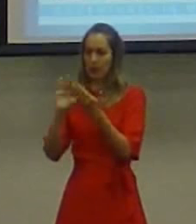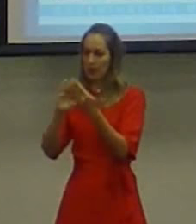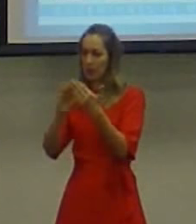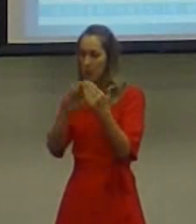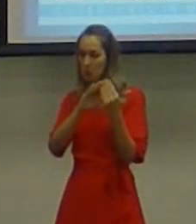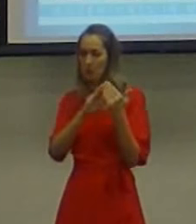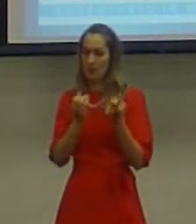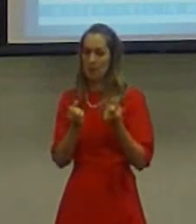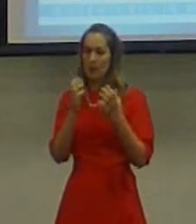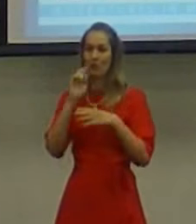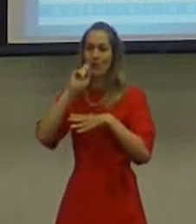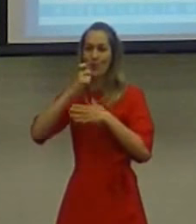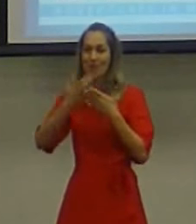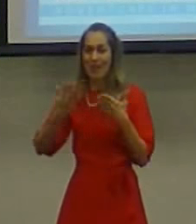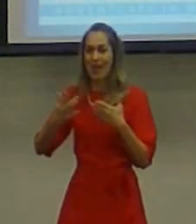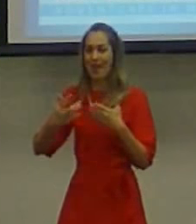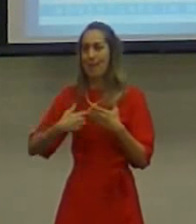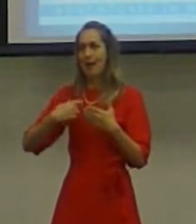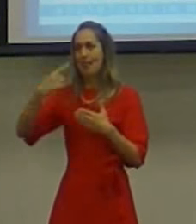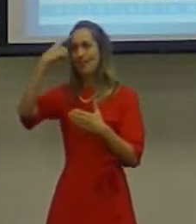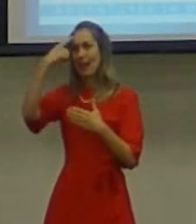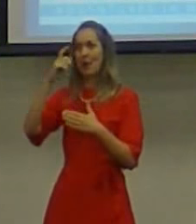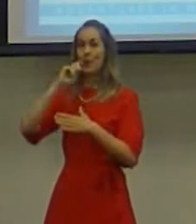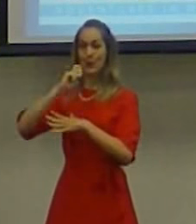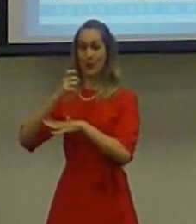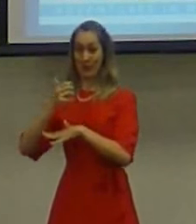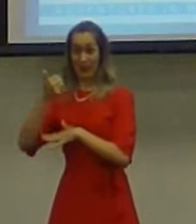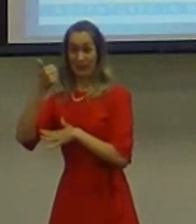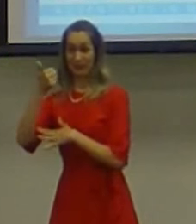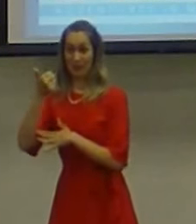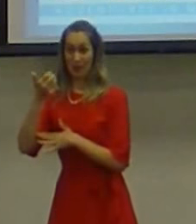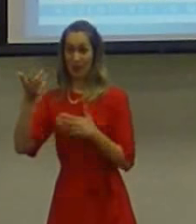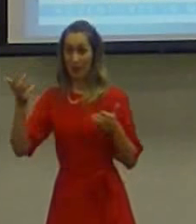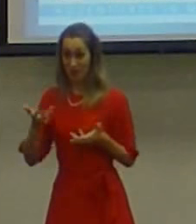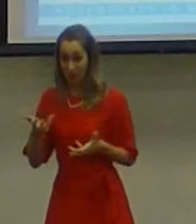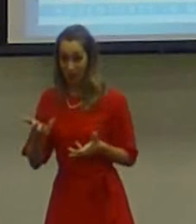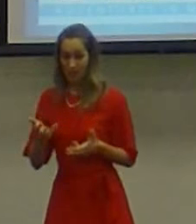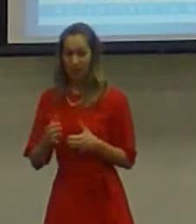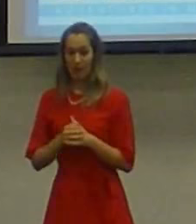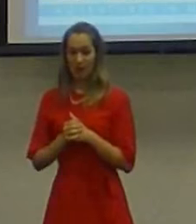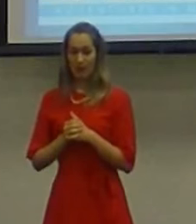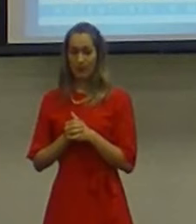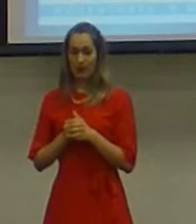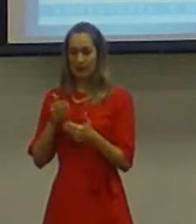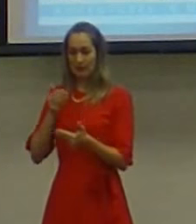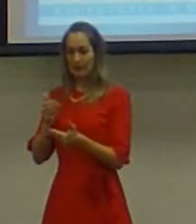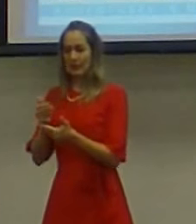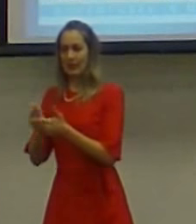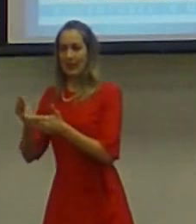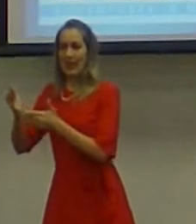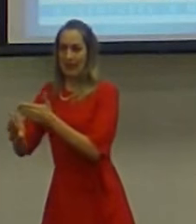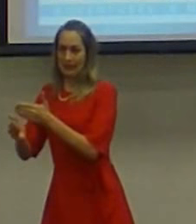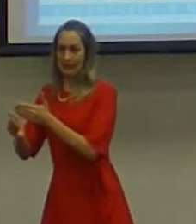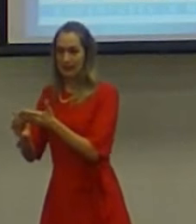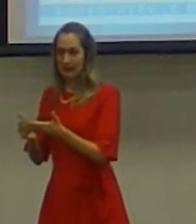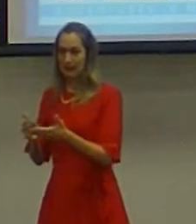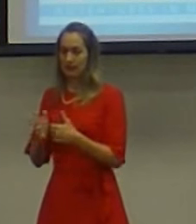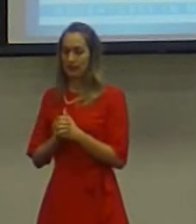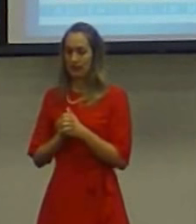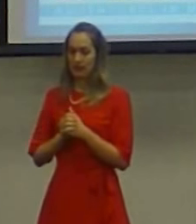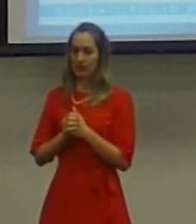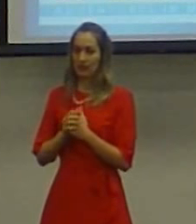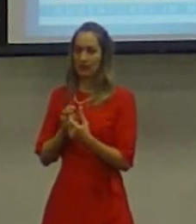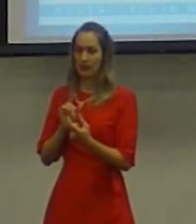of cool stuff, but I think the coolest thing that we got to do is, it was towards the end, if I remember correctly, but we